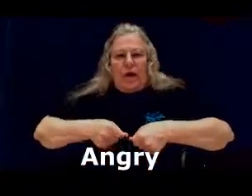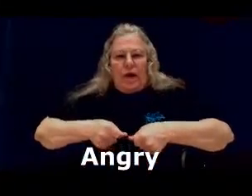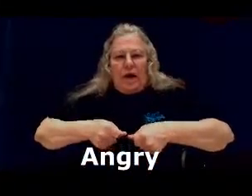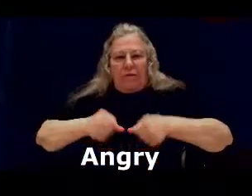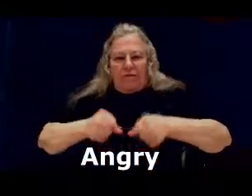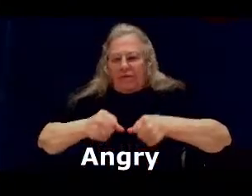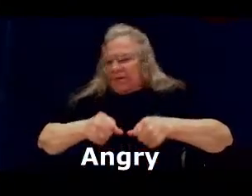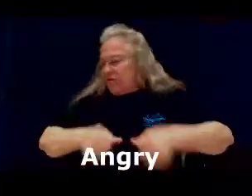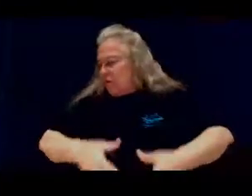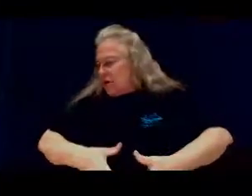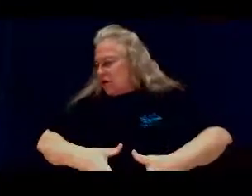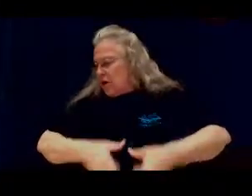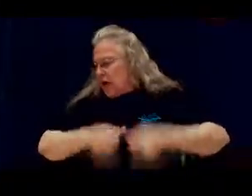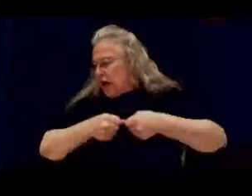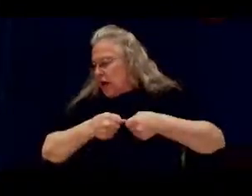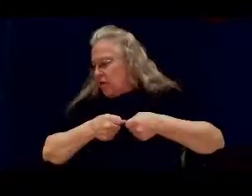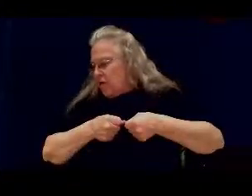a fist formation. Angry.